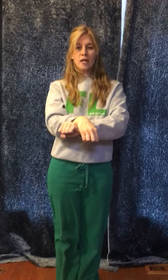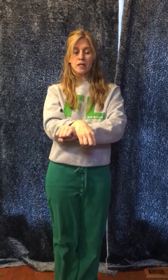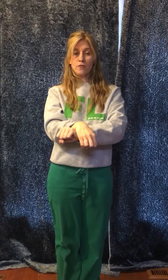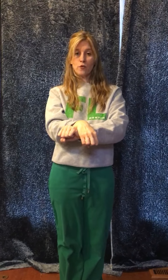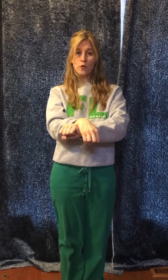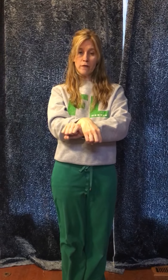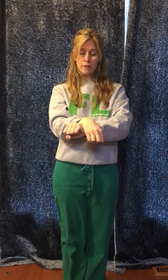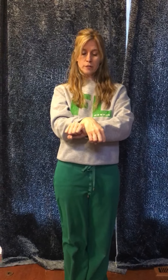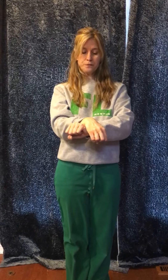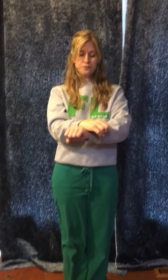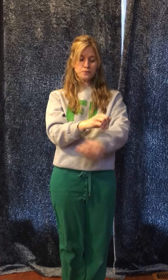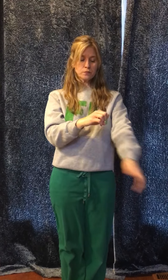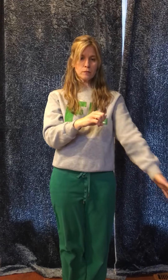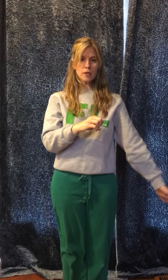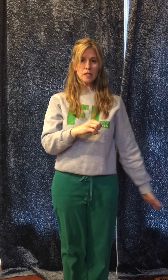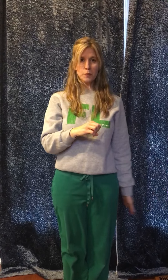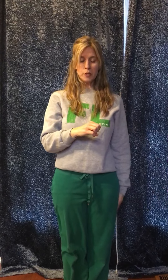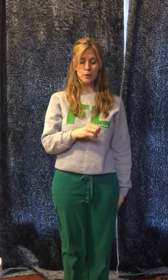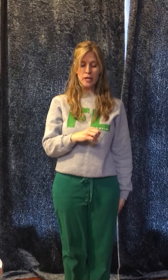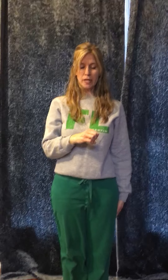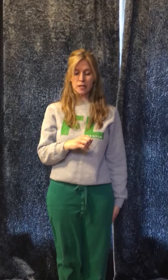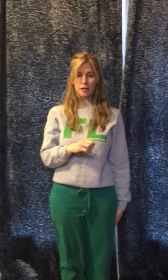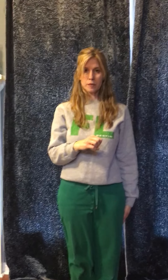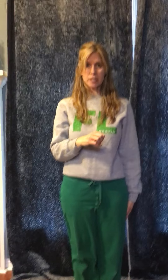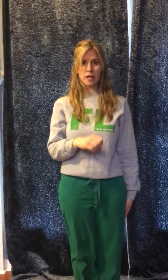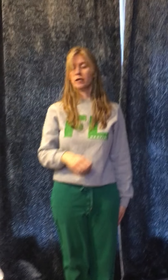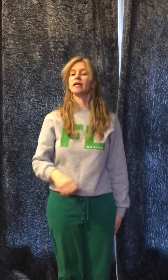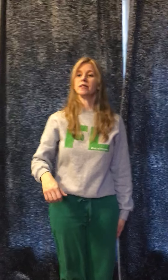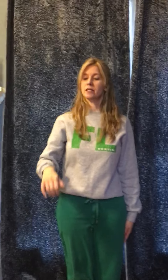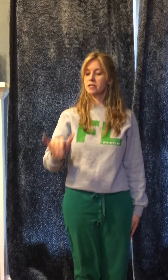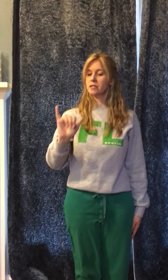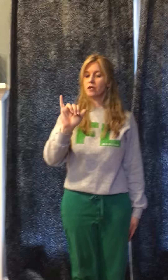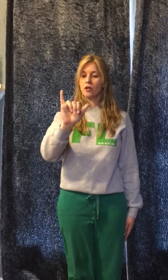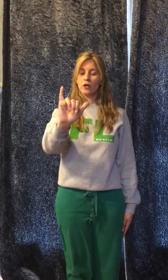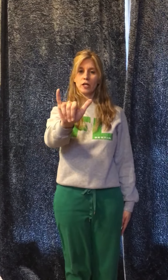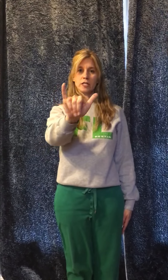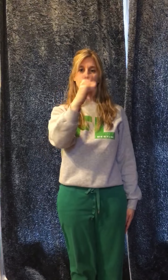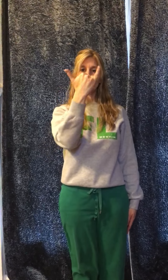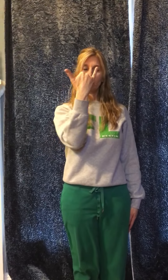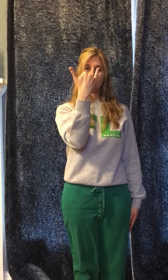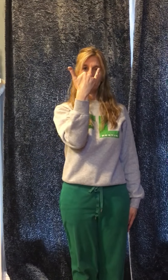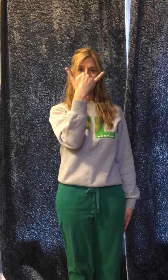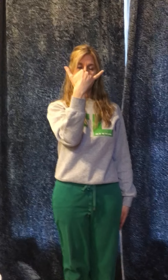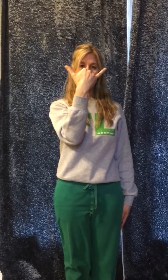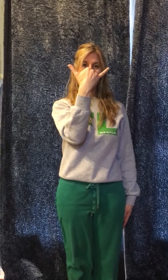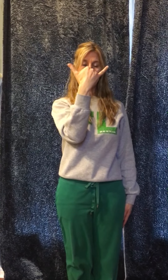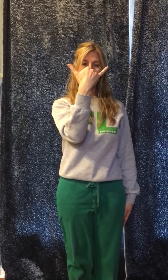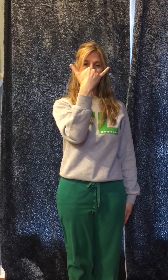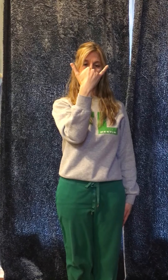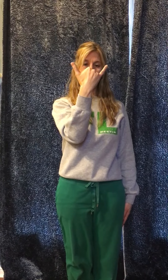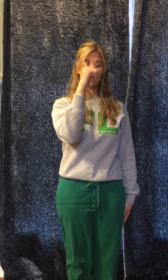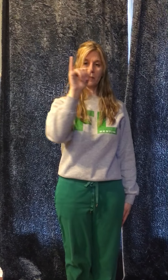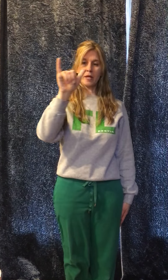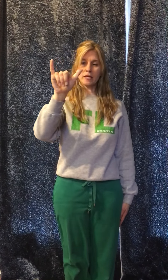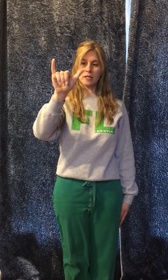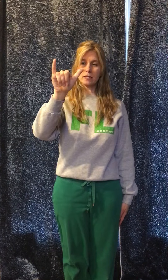Then forever, the blue hand comes down like this. You're going to take your thumb and your pinky finger up like this. The